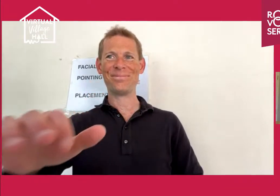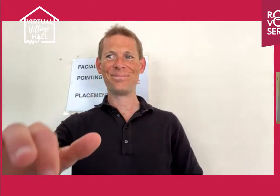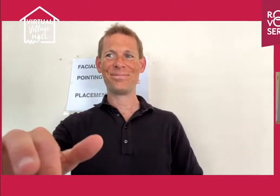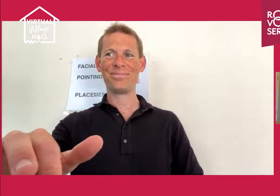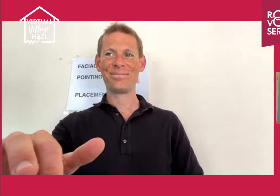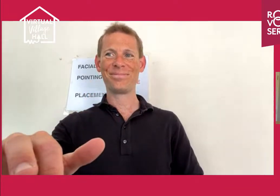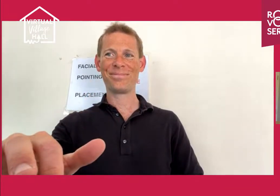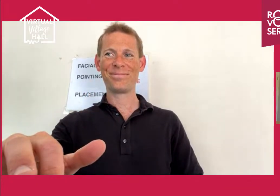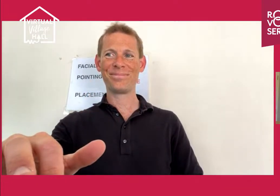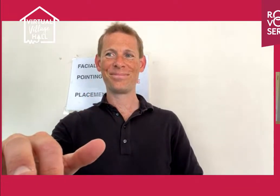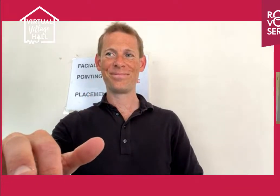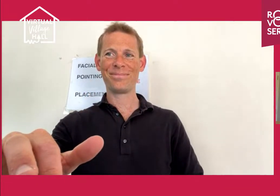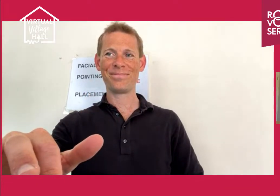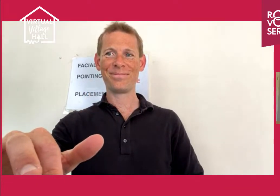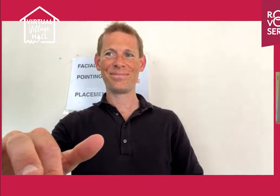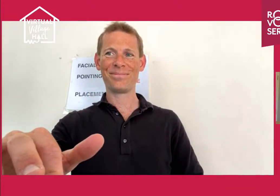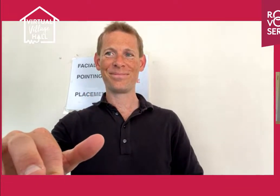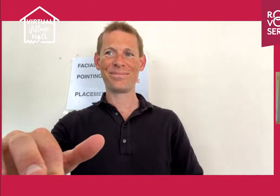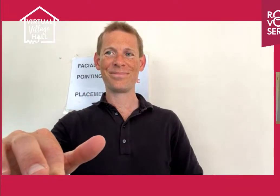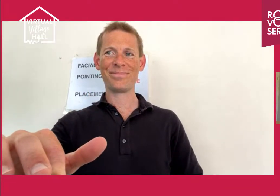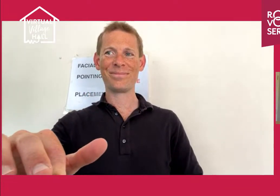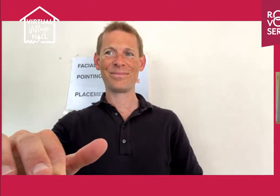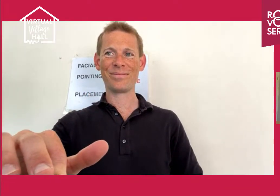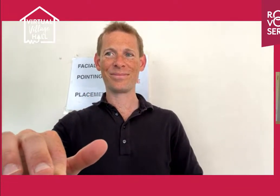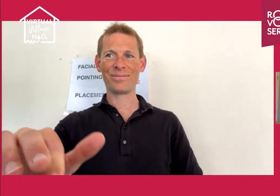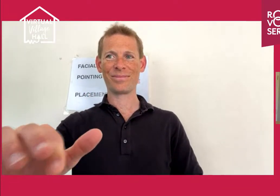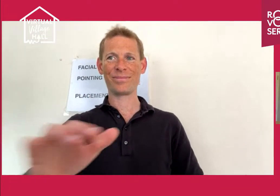Joan, I'm just laughing at your comment here.